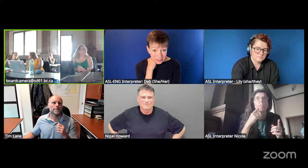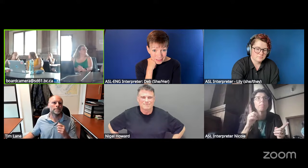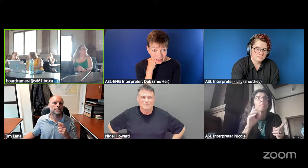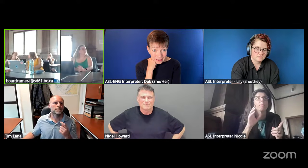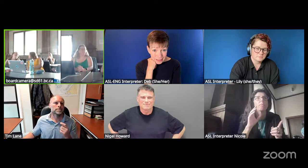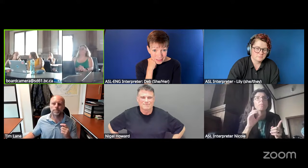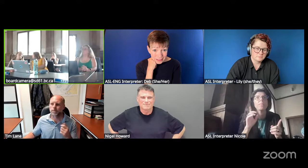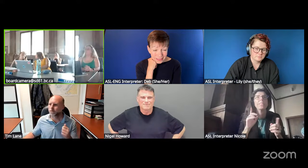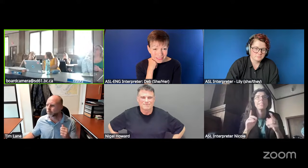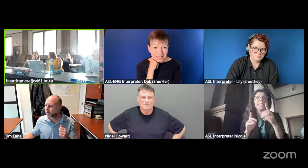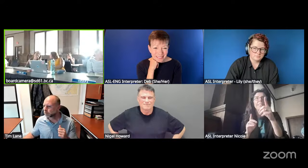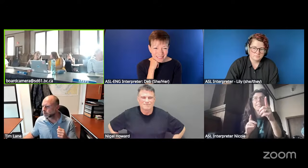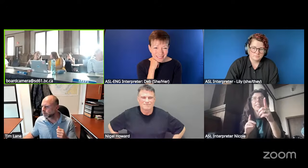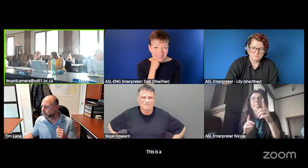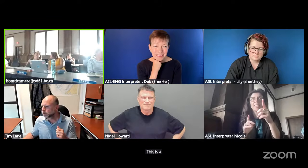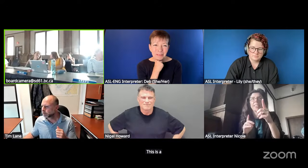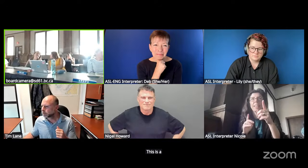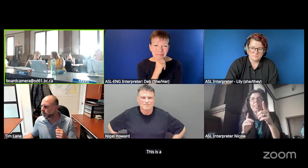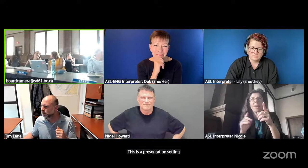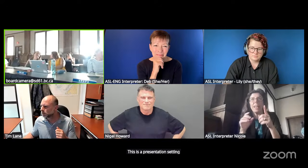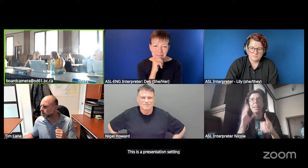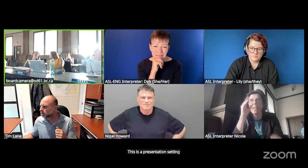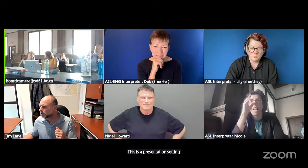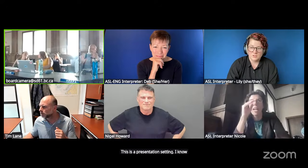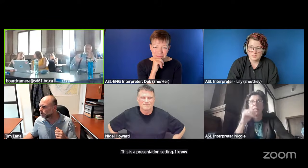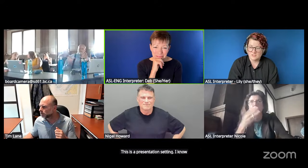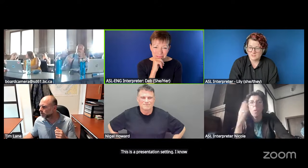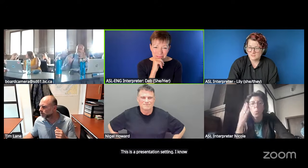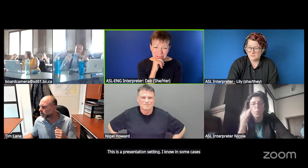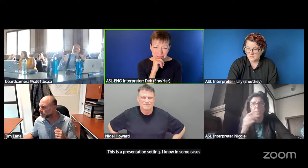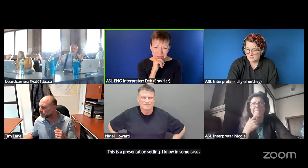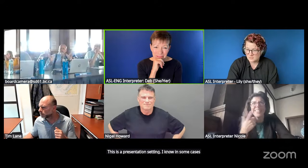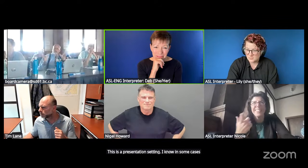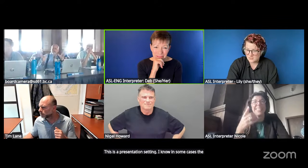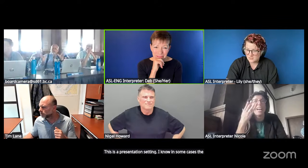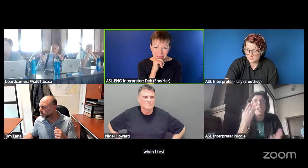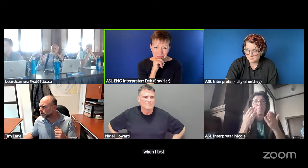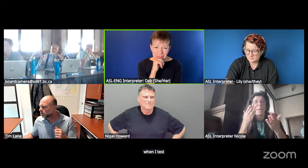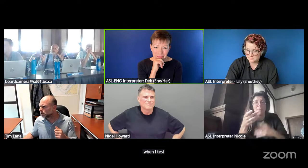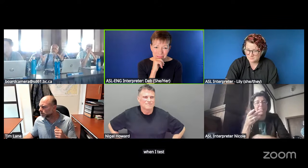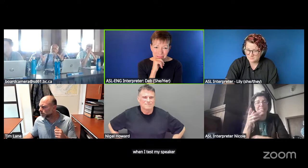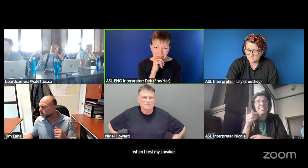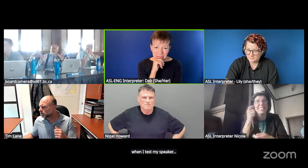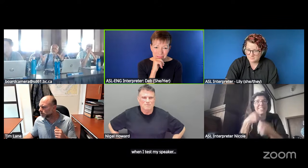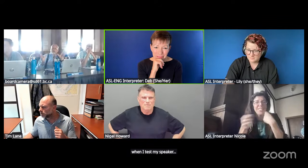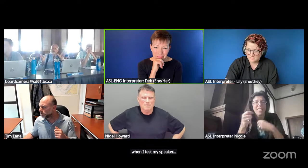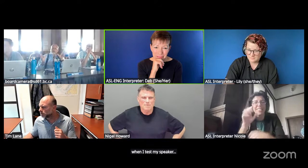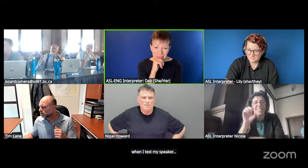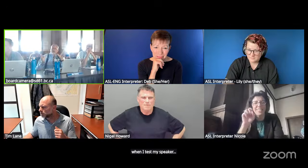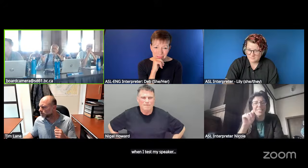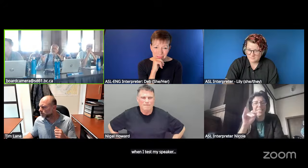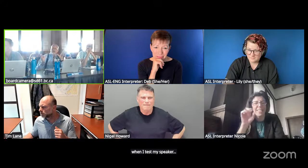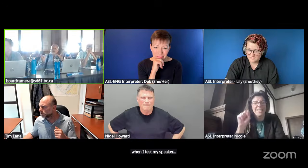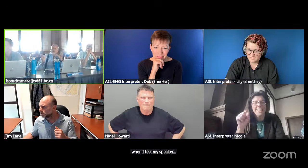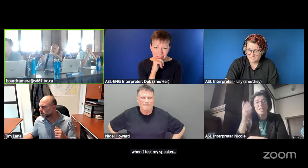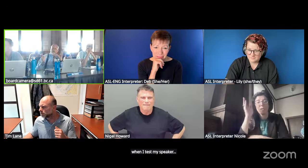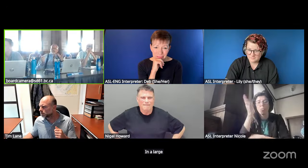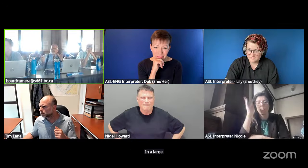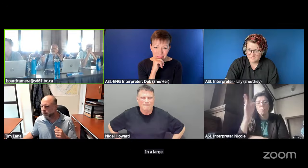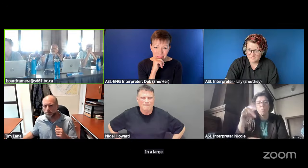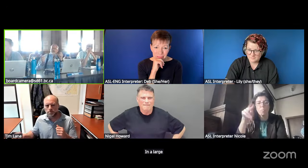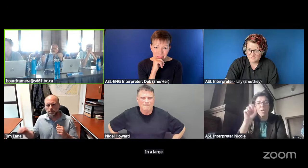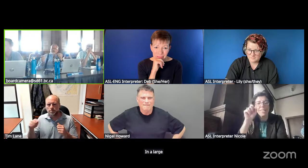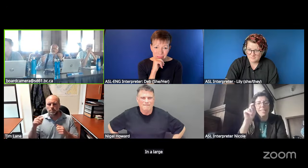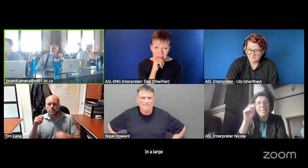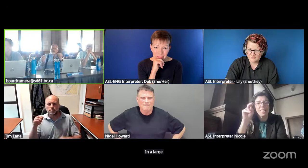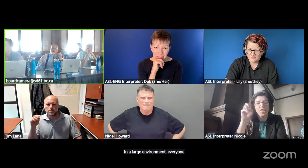Is this a presentation setting? I know in some cases that When I test my speaker, in a large environment,